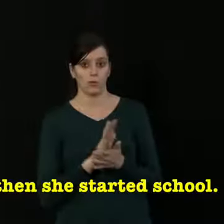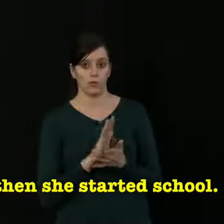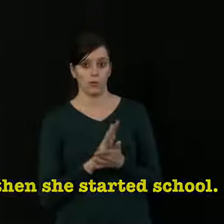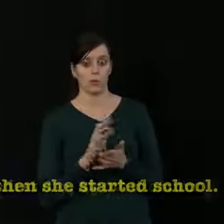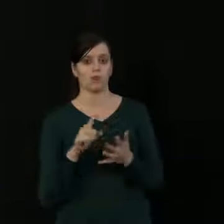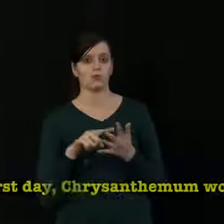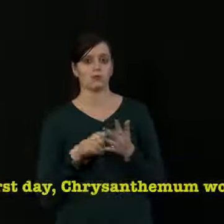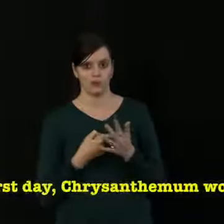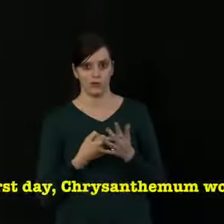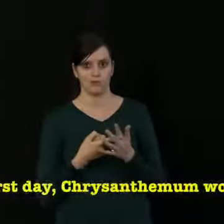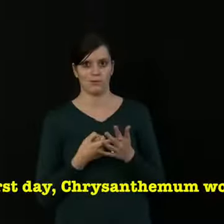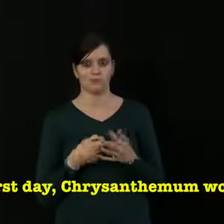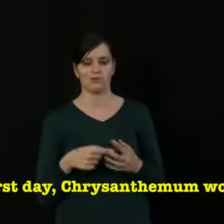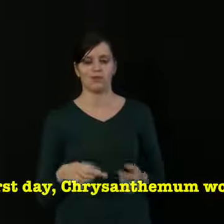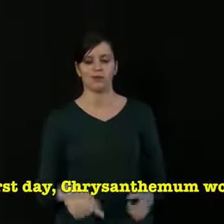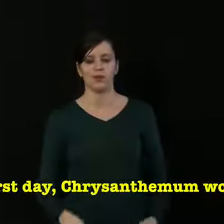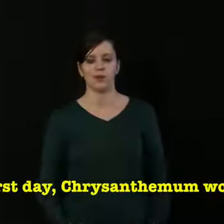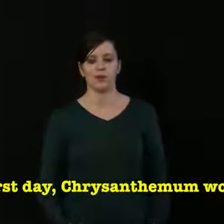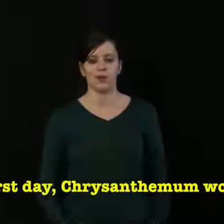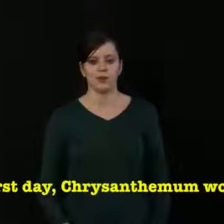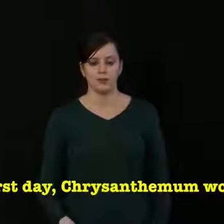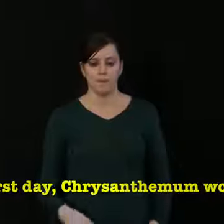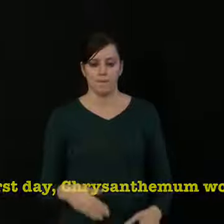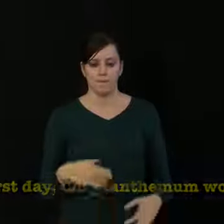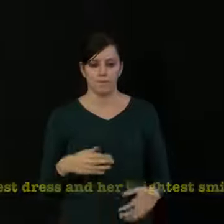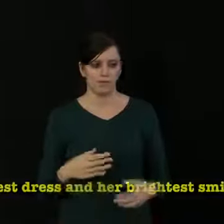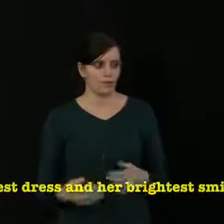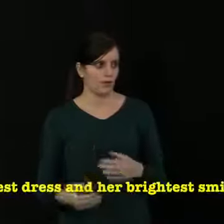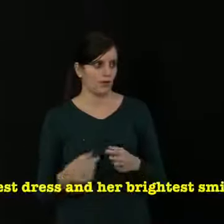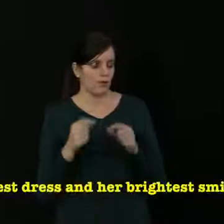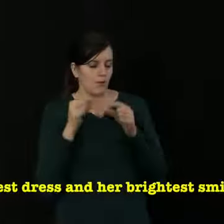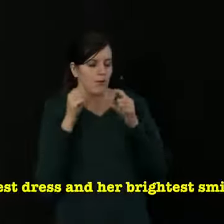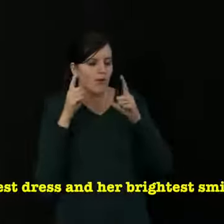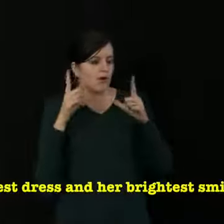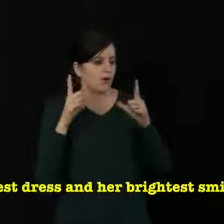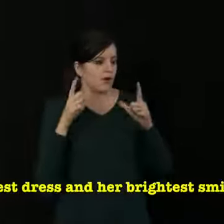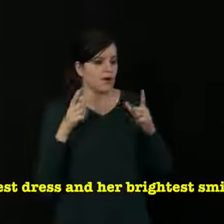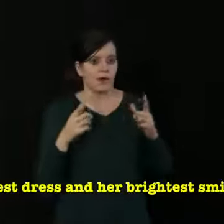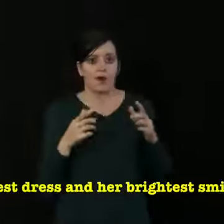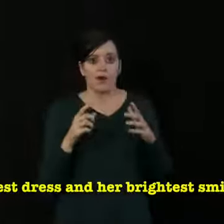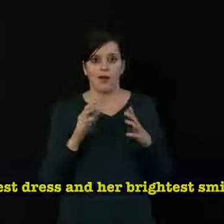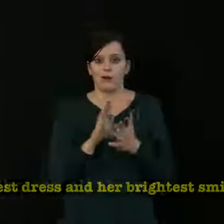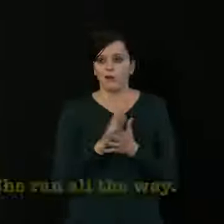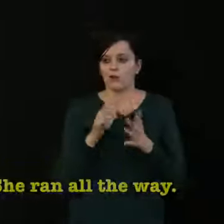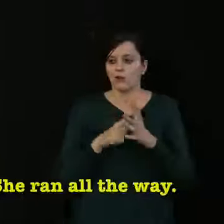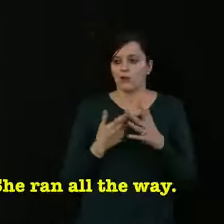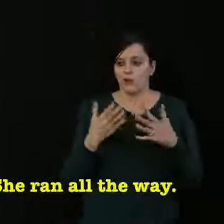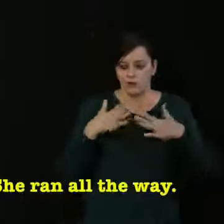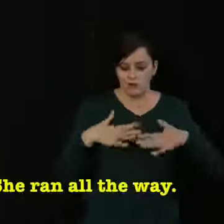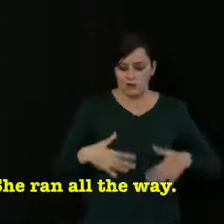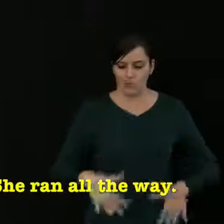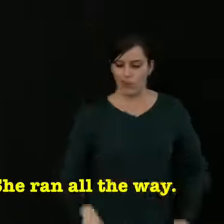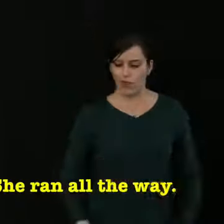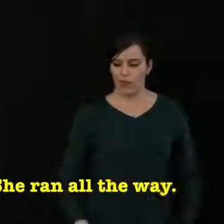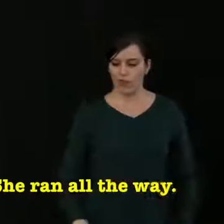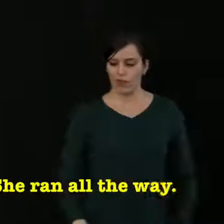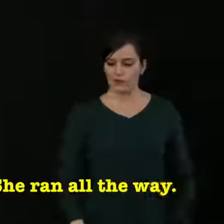school. On the first day, Chrysanthemum wore her sunniest dress and her brightest smile. She ran all the